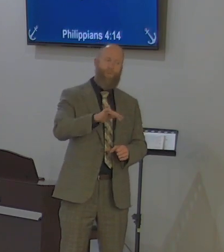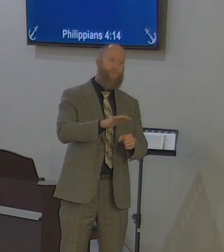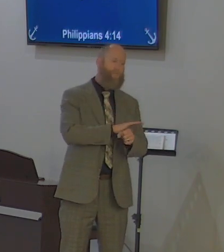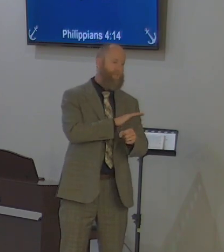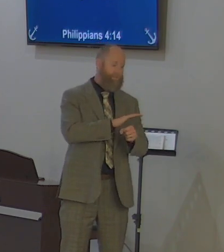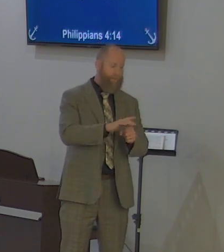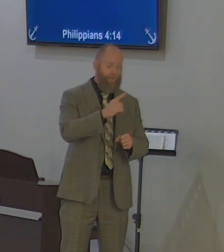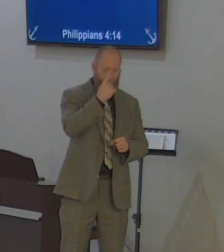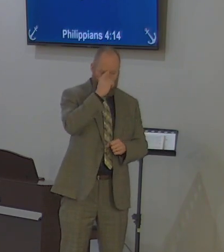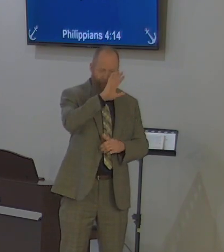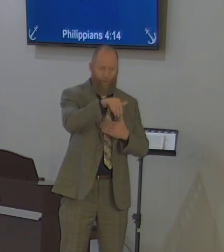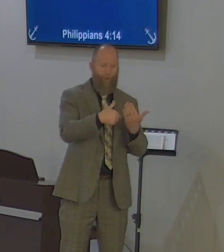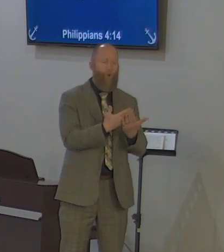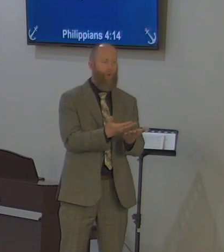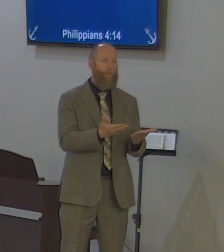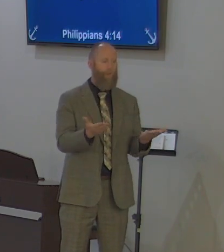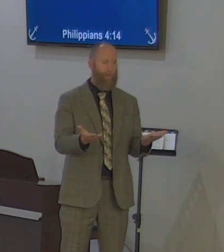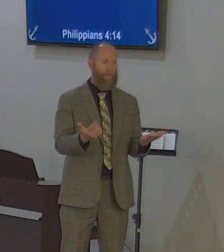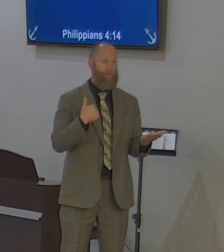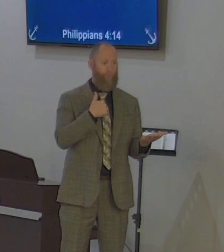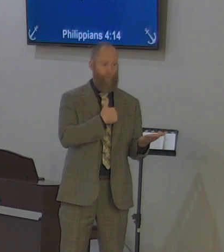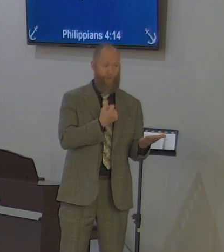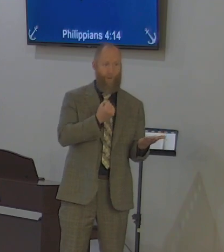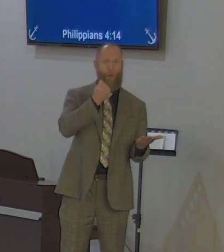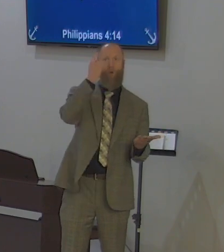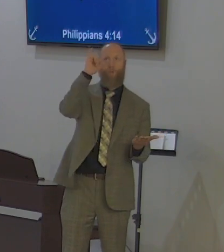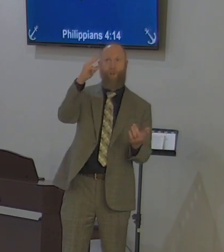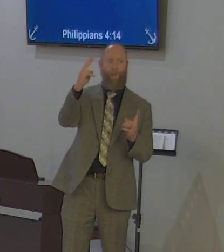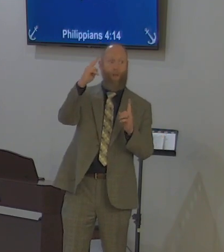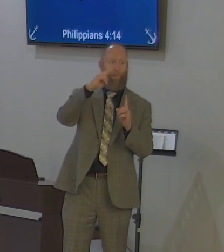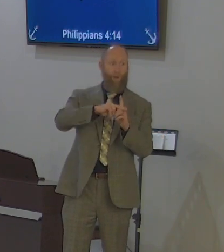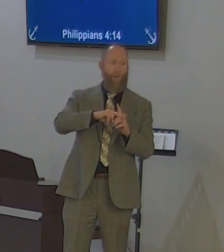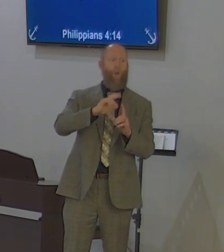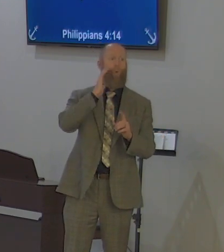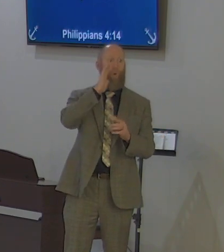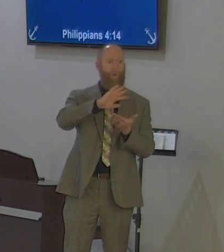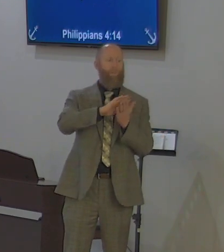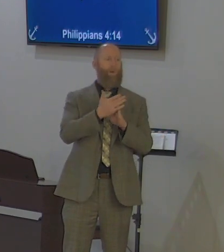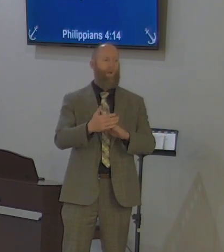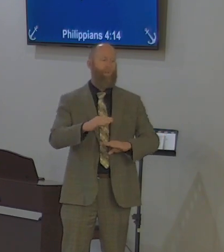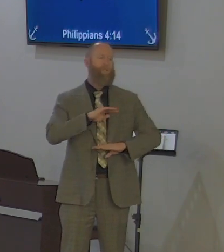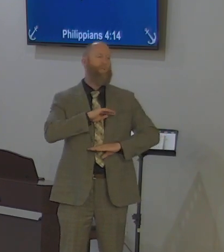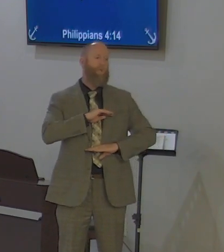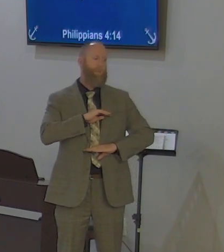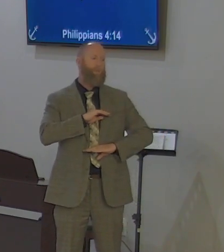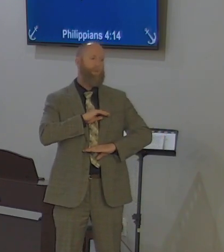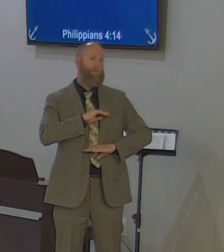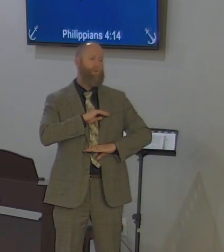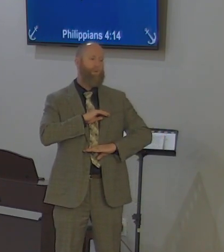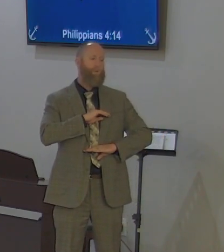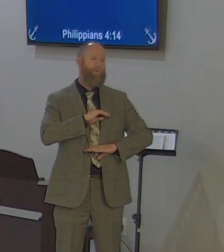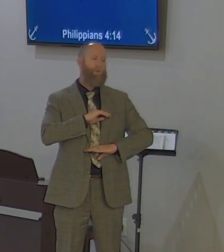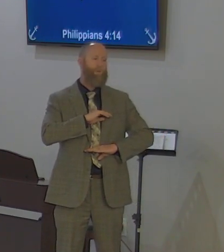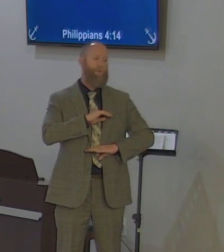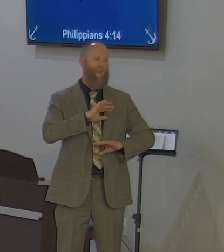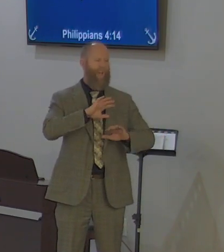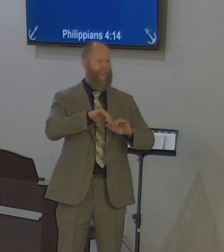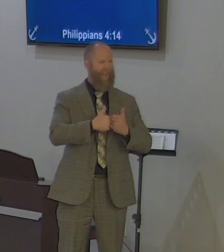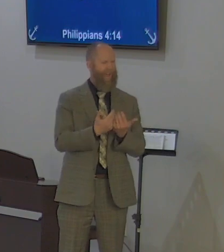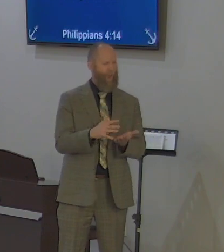That's the lesson that brings contentment. But the journey to that lesson began with gratitude.